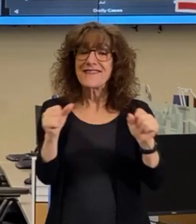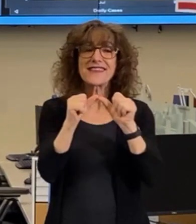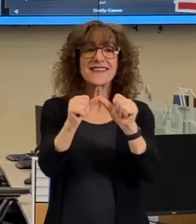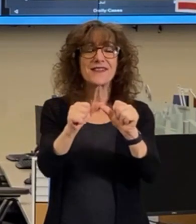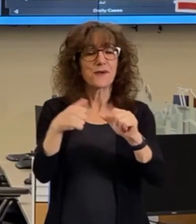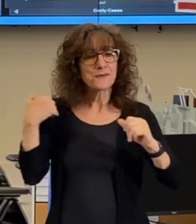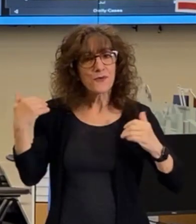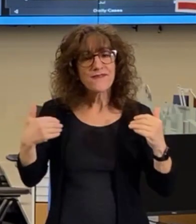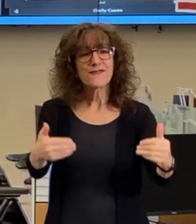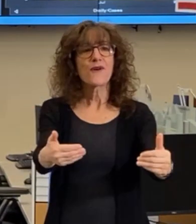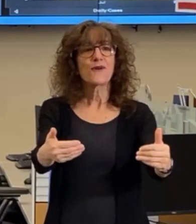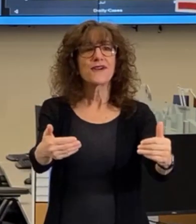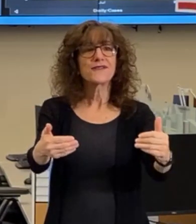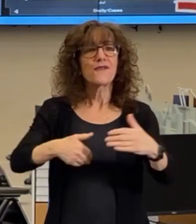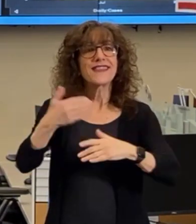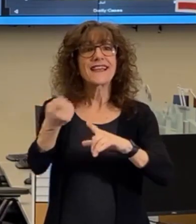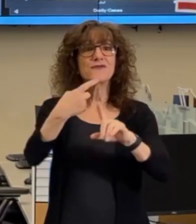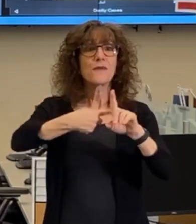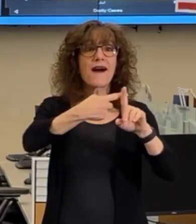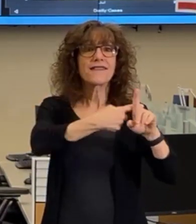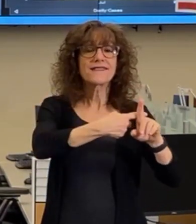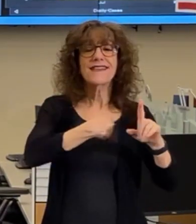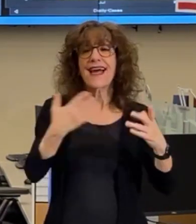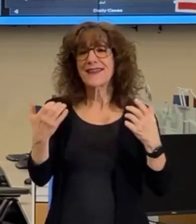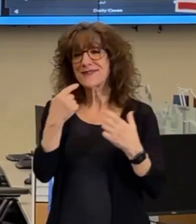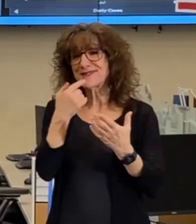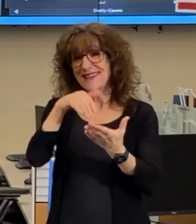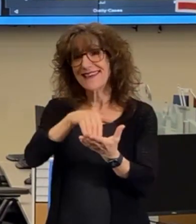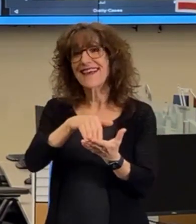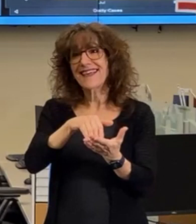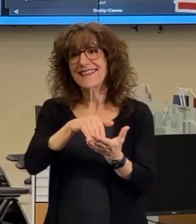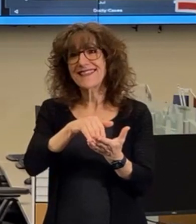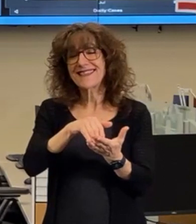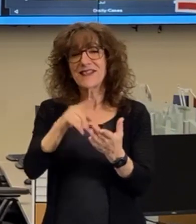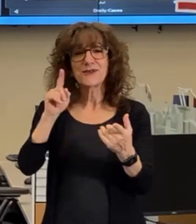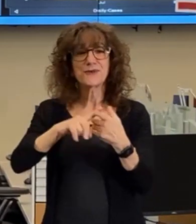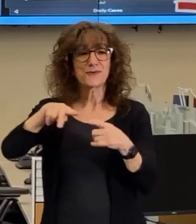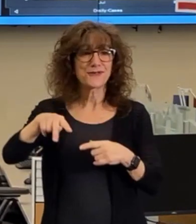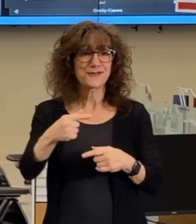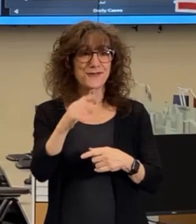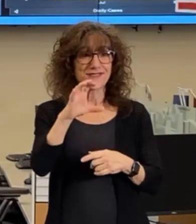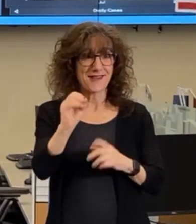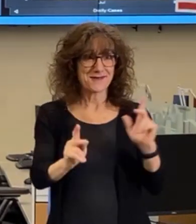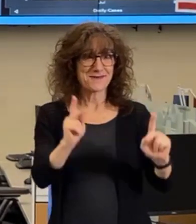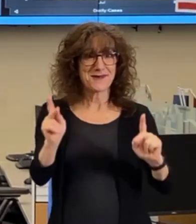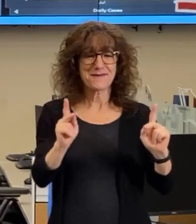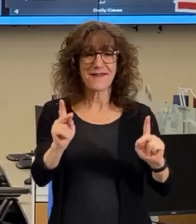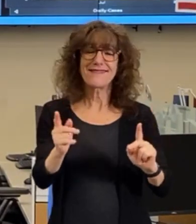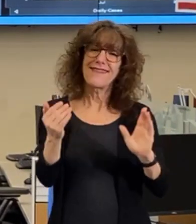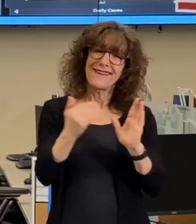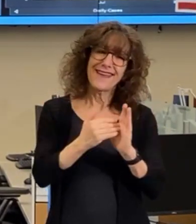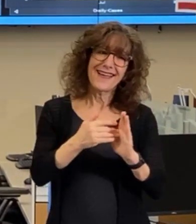moving forward over the coming months. And I want to just say again to our Prince Georgians, just once